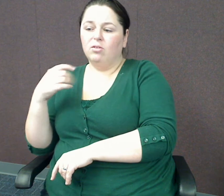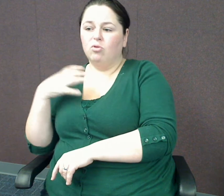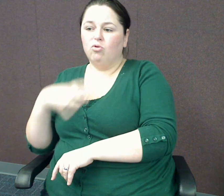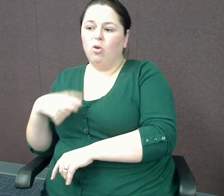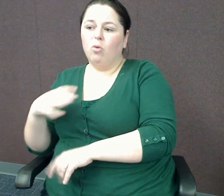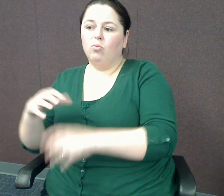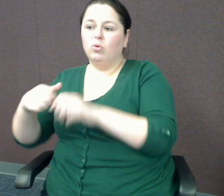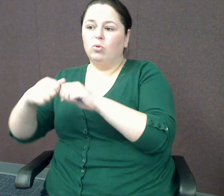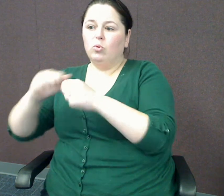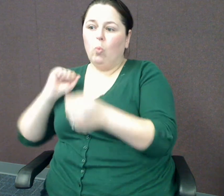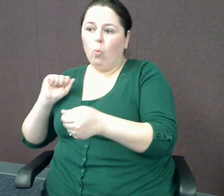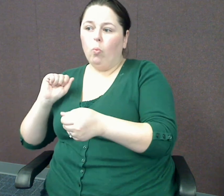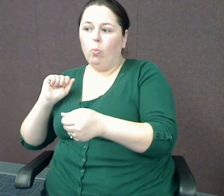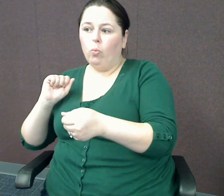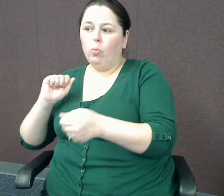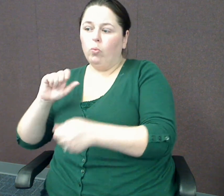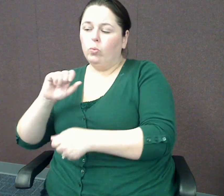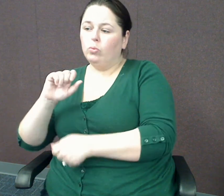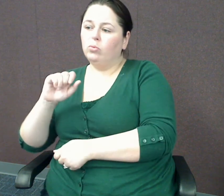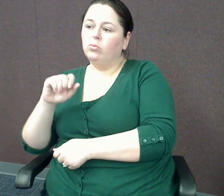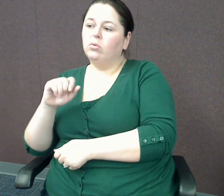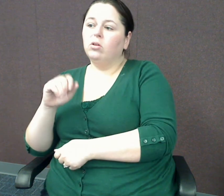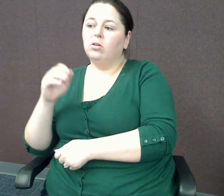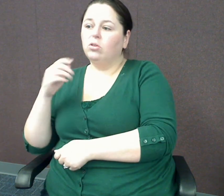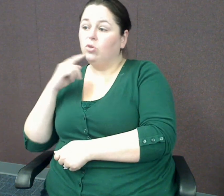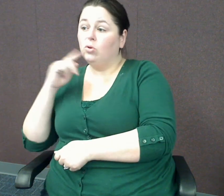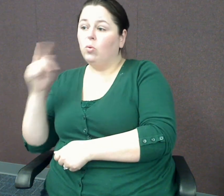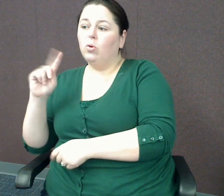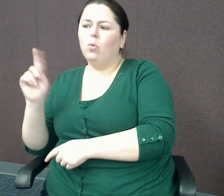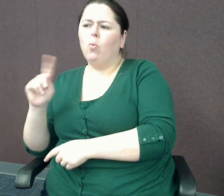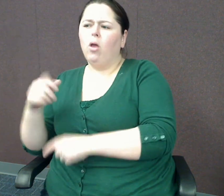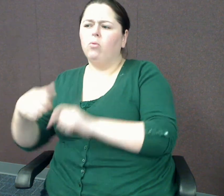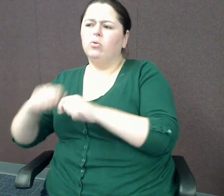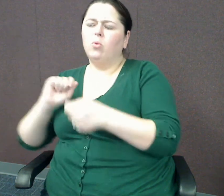she tore the shirt. It was right on the pocket.